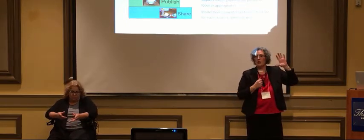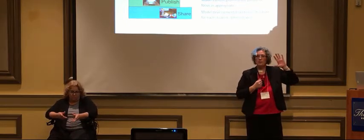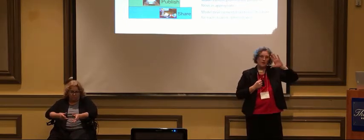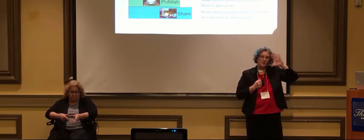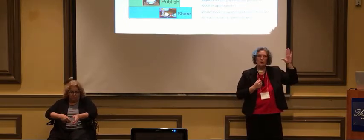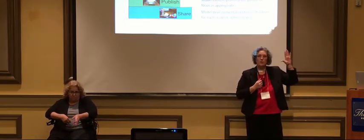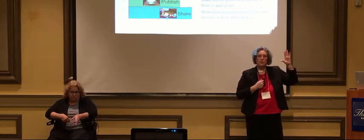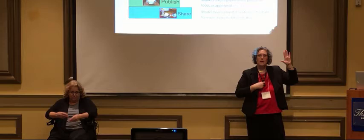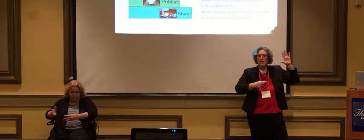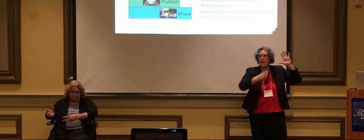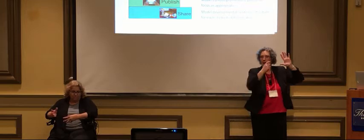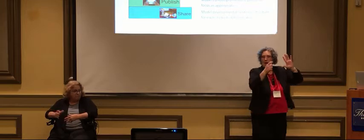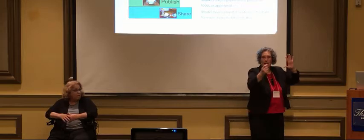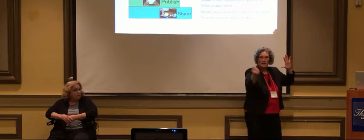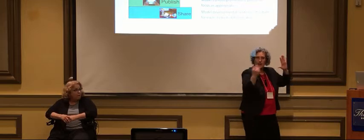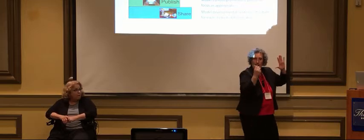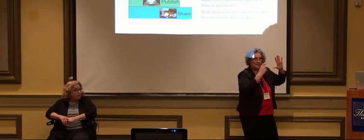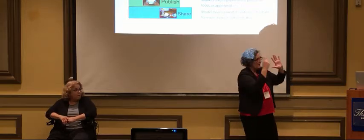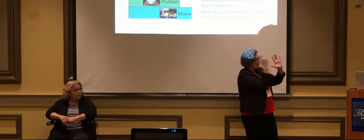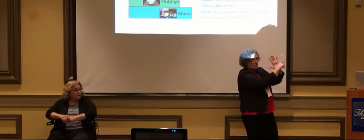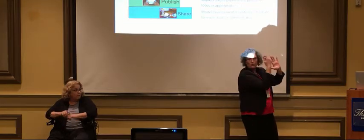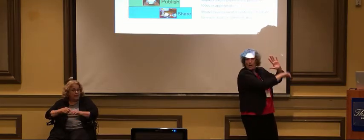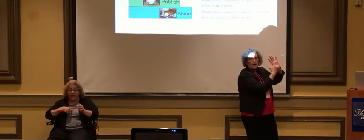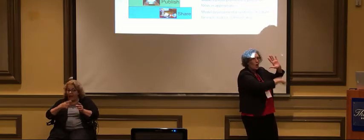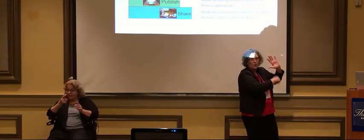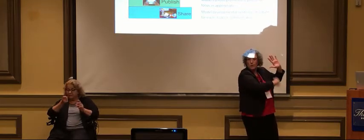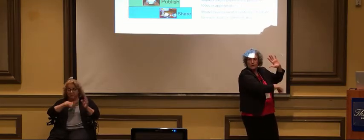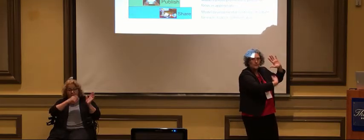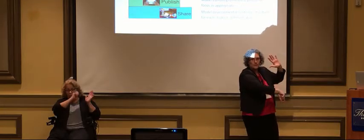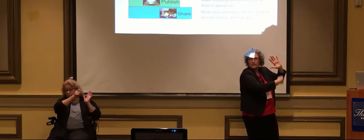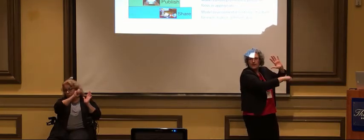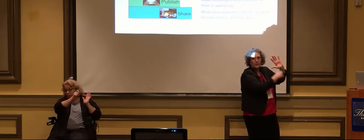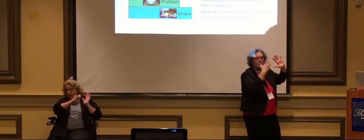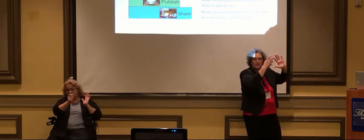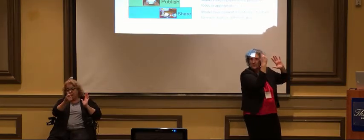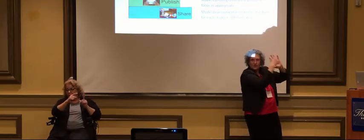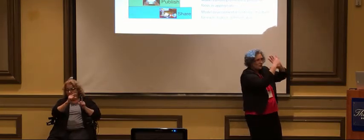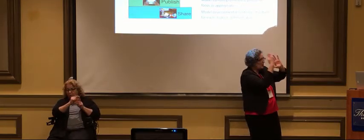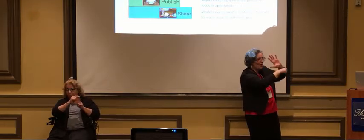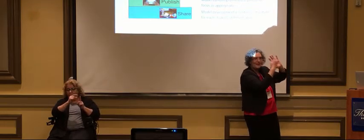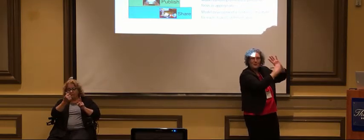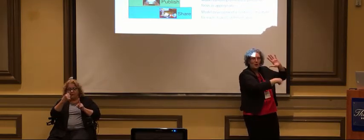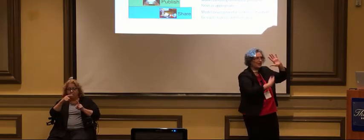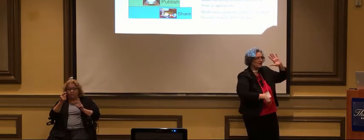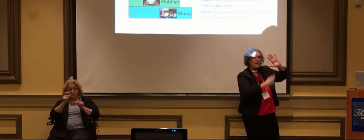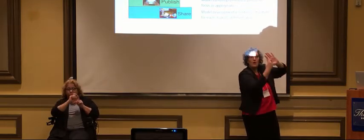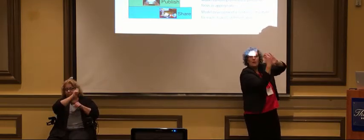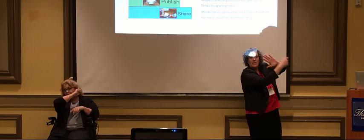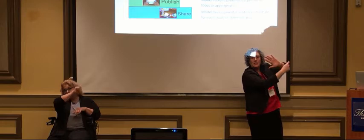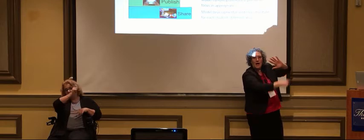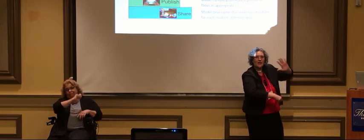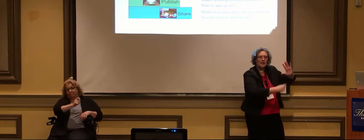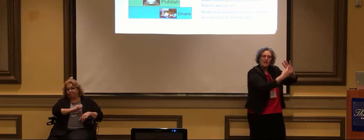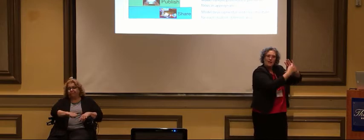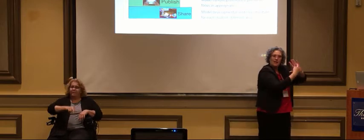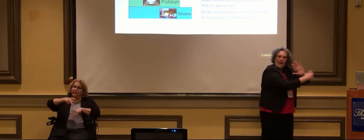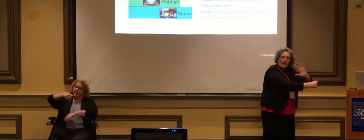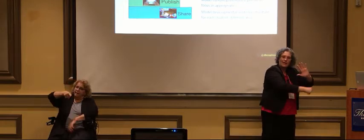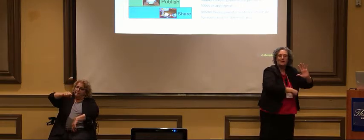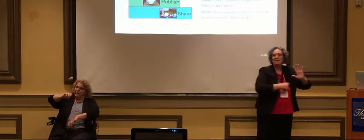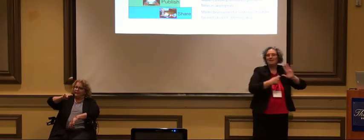page on my smartboard, and they ask me, and I just write all the words. Anyone comes in, I'll just be writing all kinds of